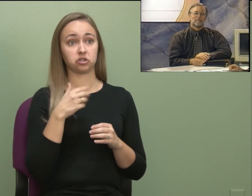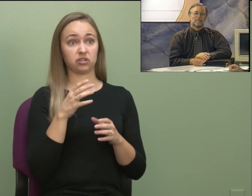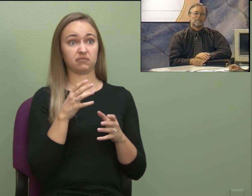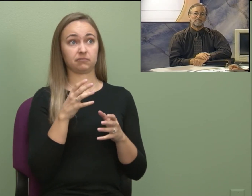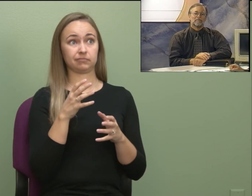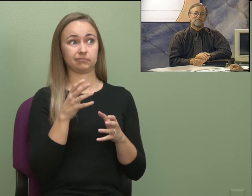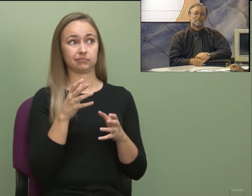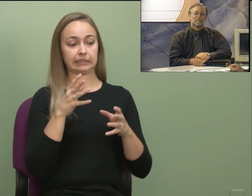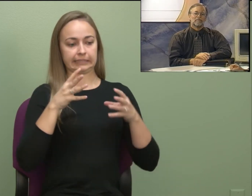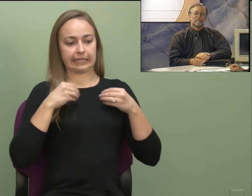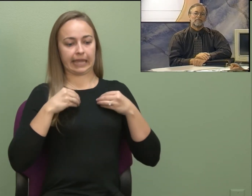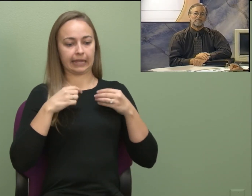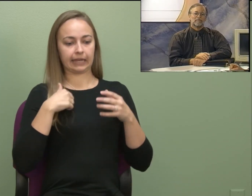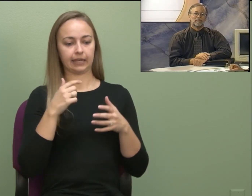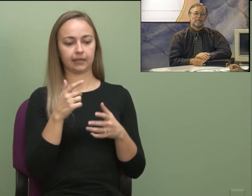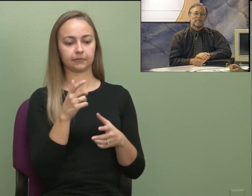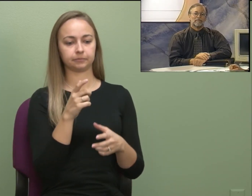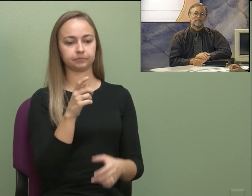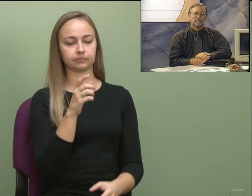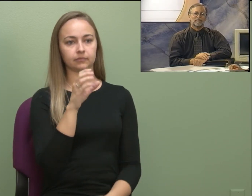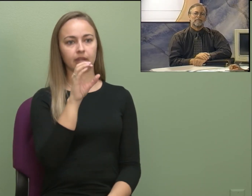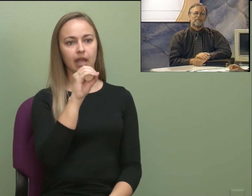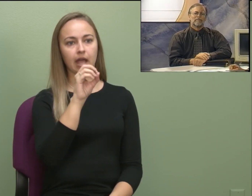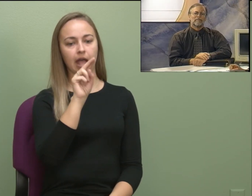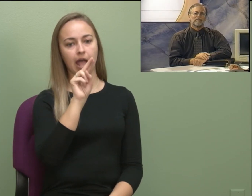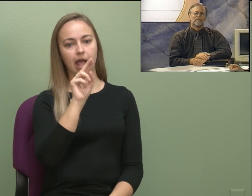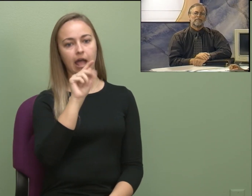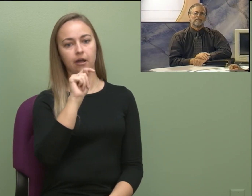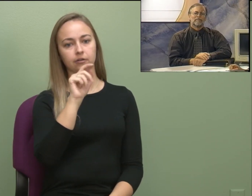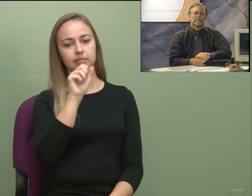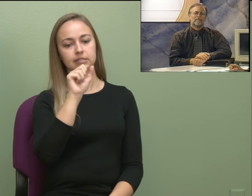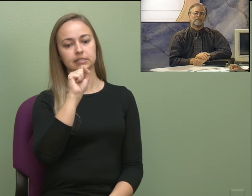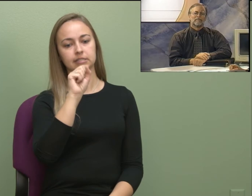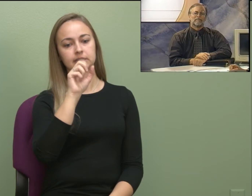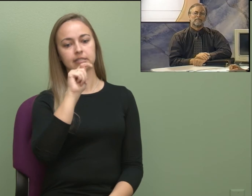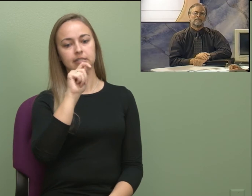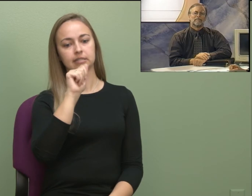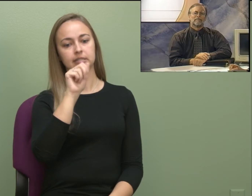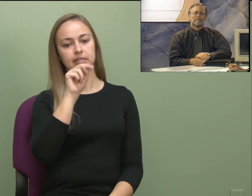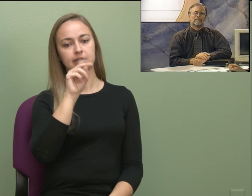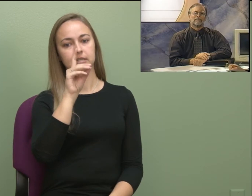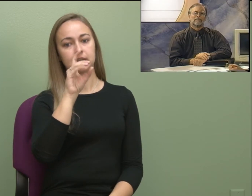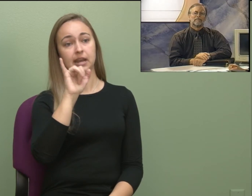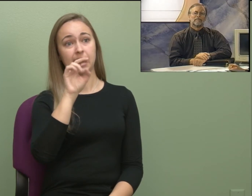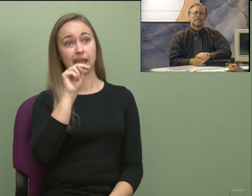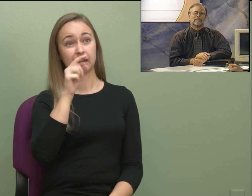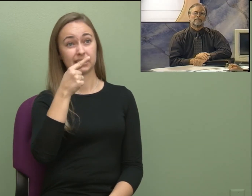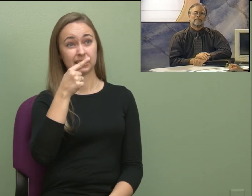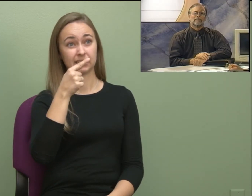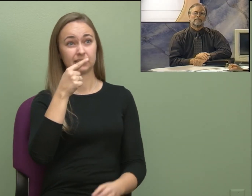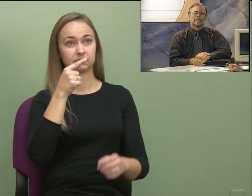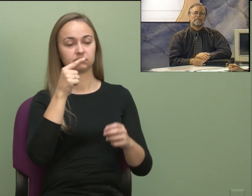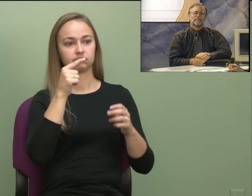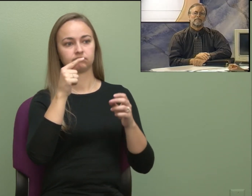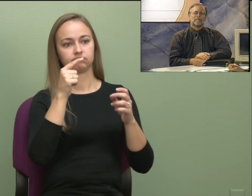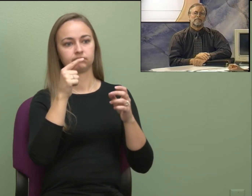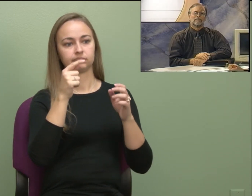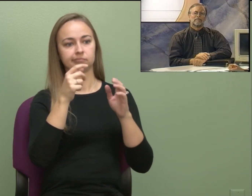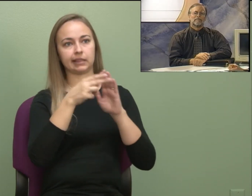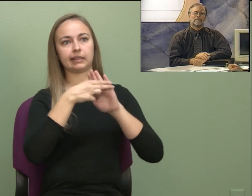is how you would have to do your job. You would have to consistently perform all